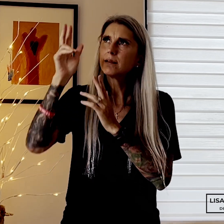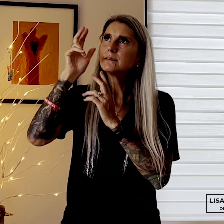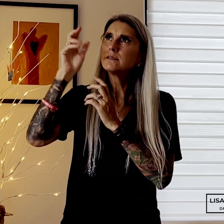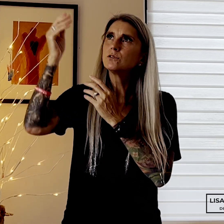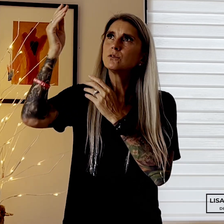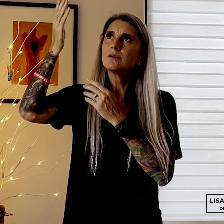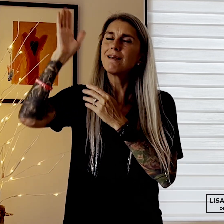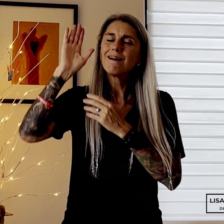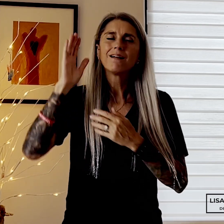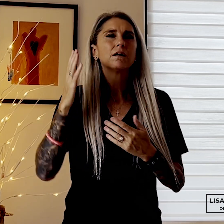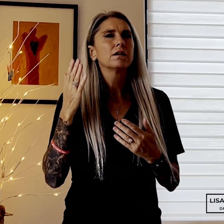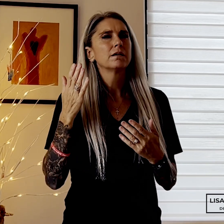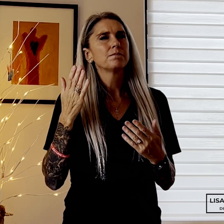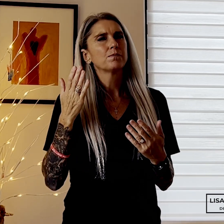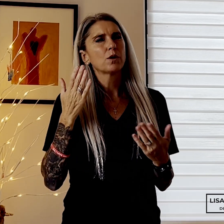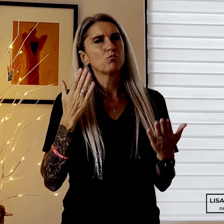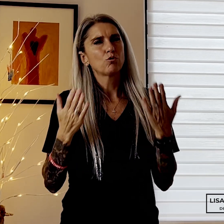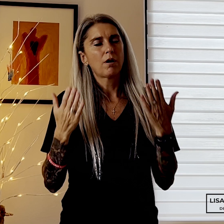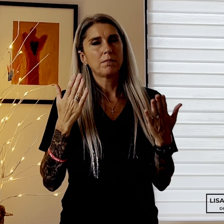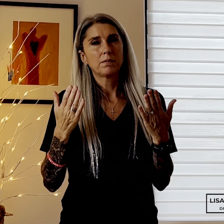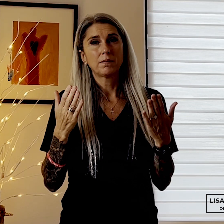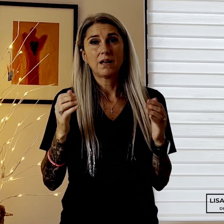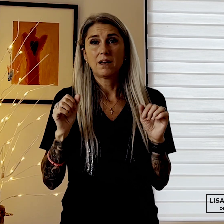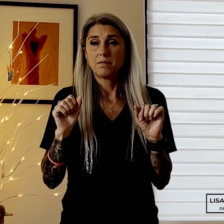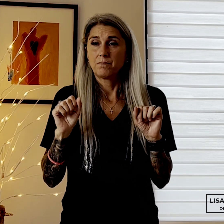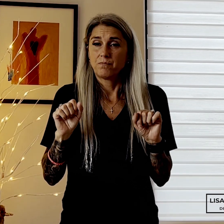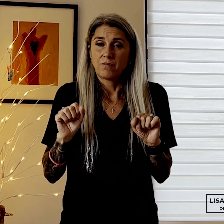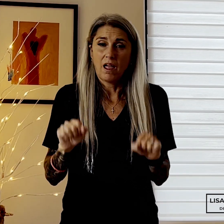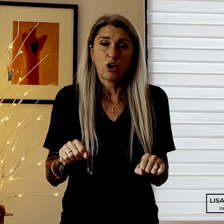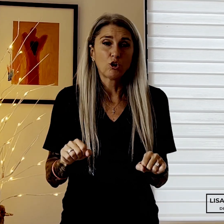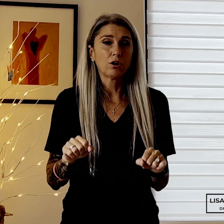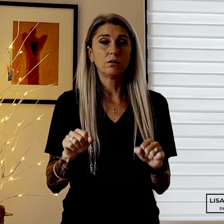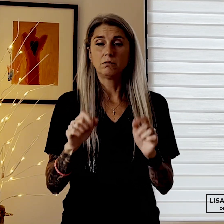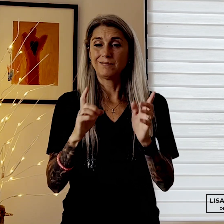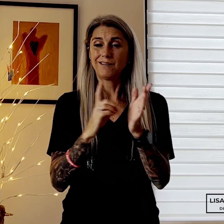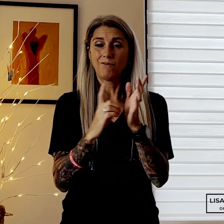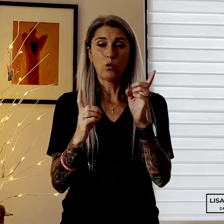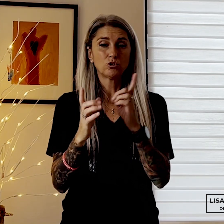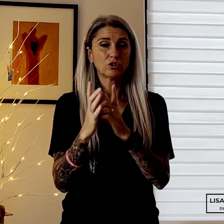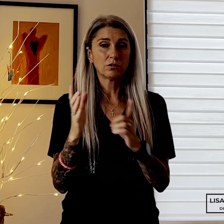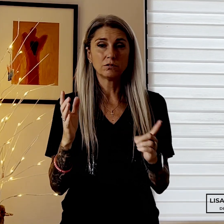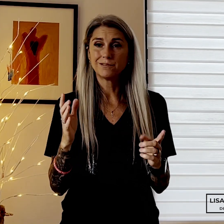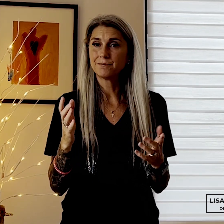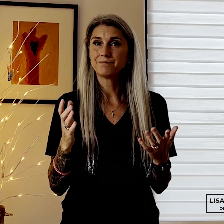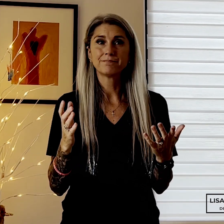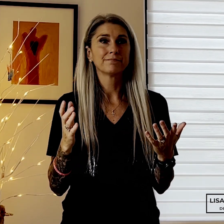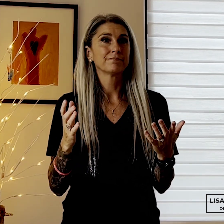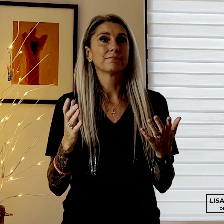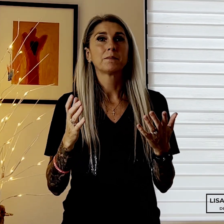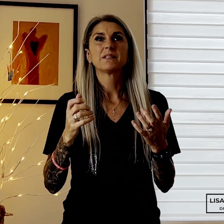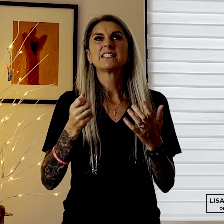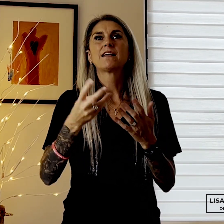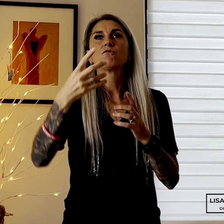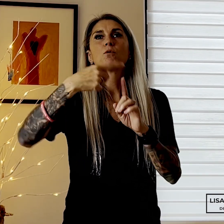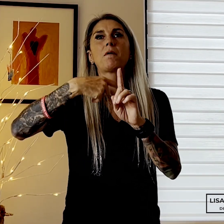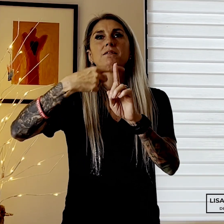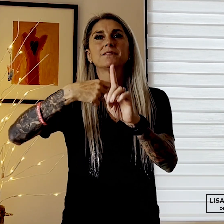that I probably literally could go in James and make devotionals for probably several months every